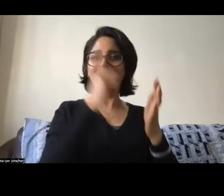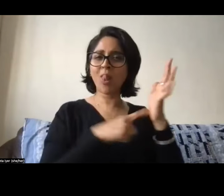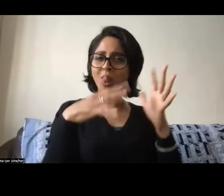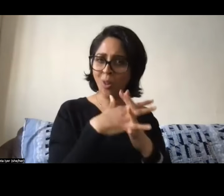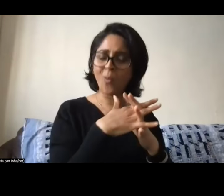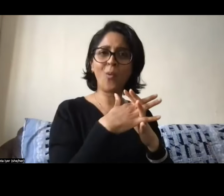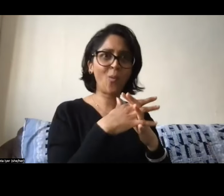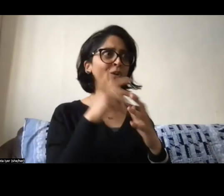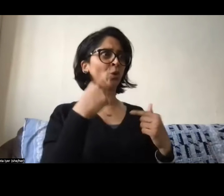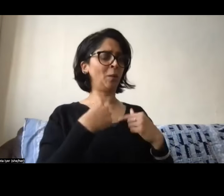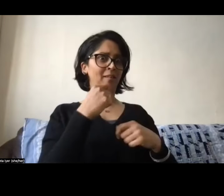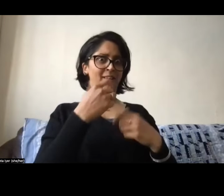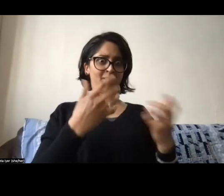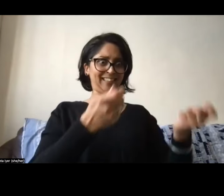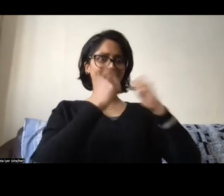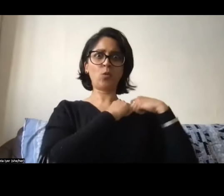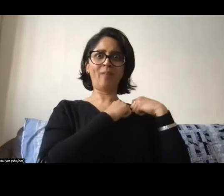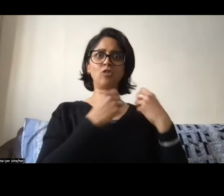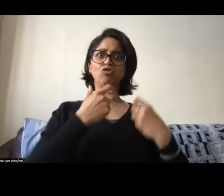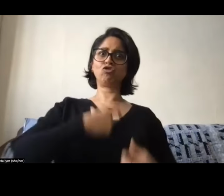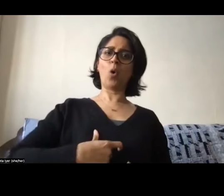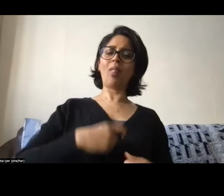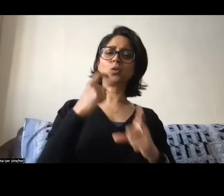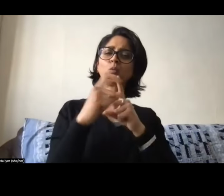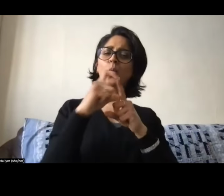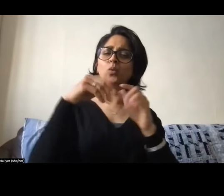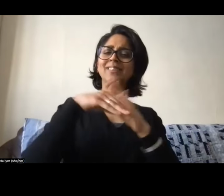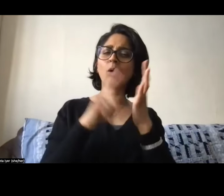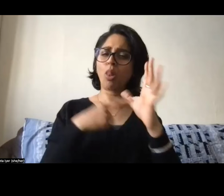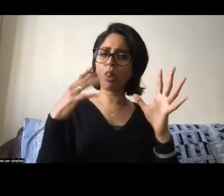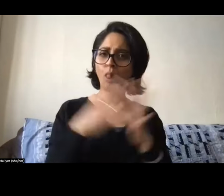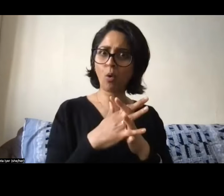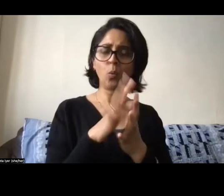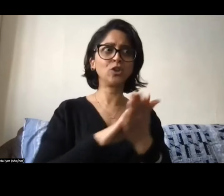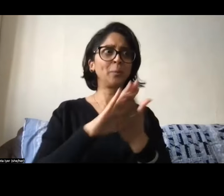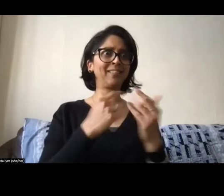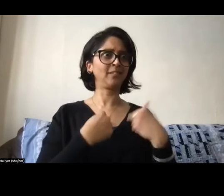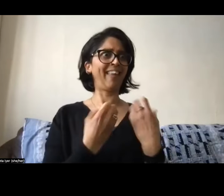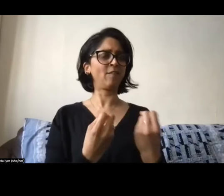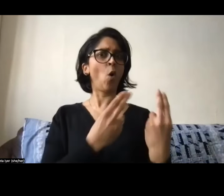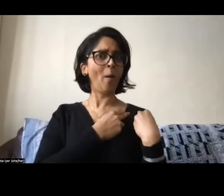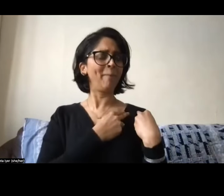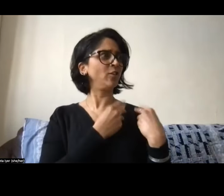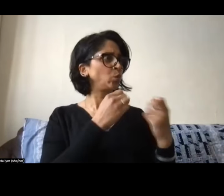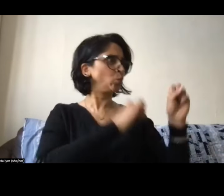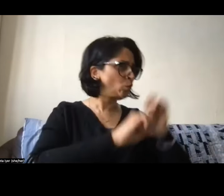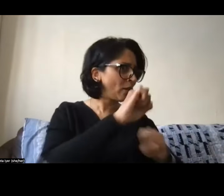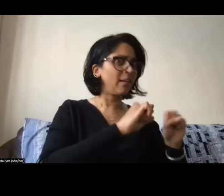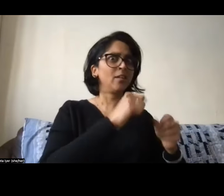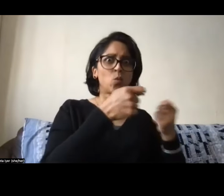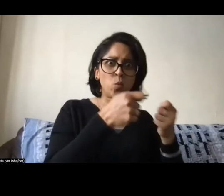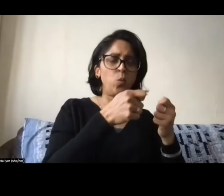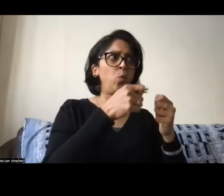home was expected, the mother-in-law was dominant and expected the new daughter-in-law to take on those roles